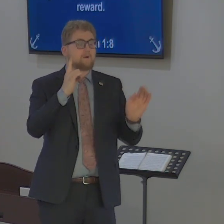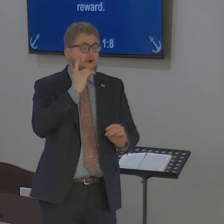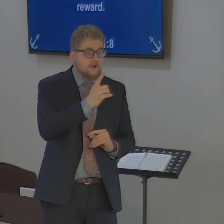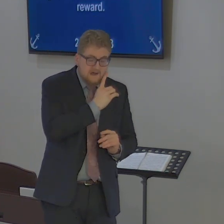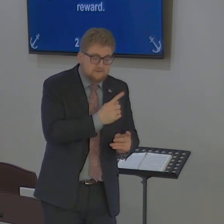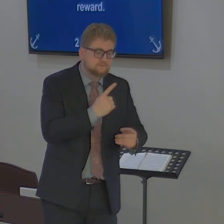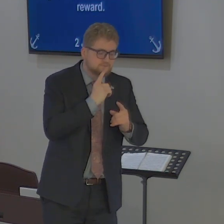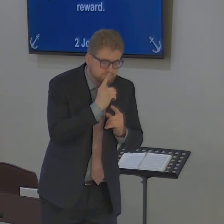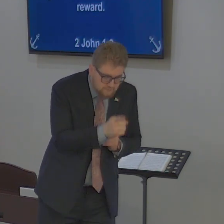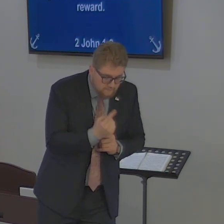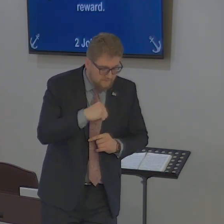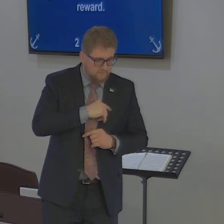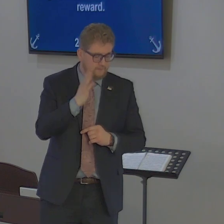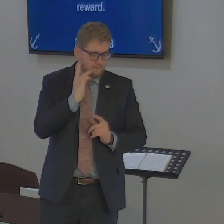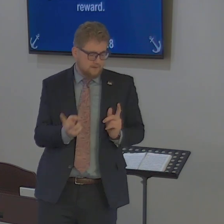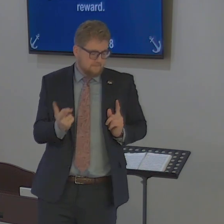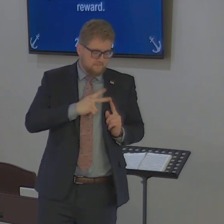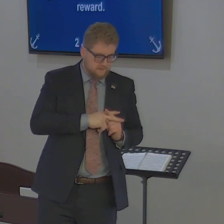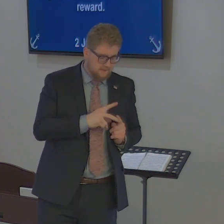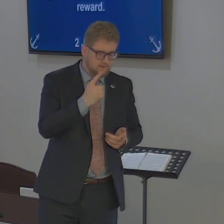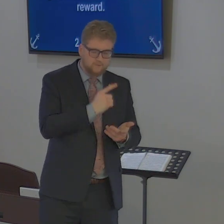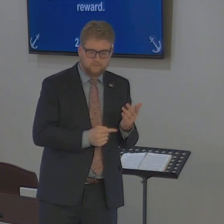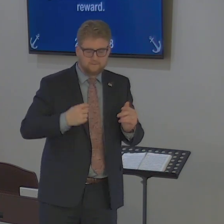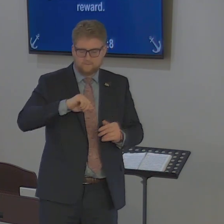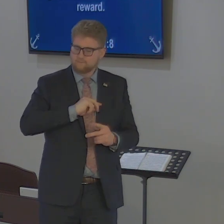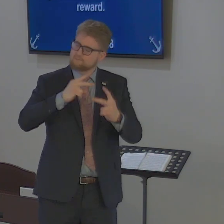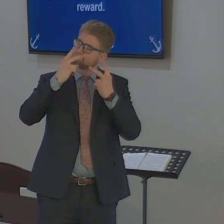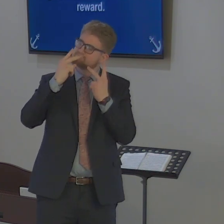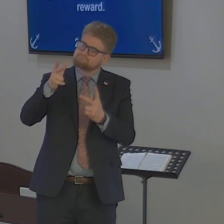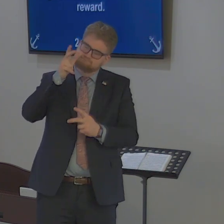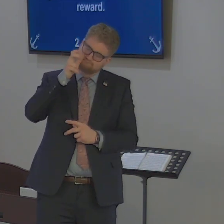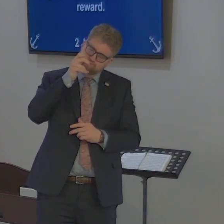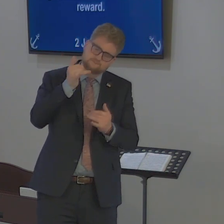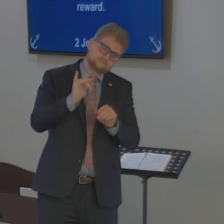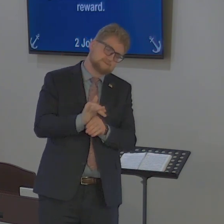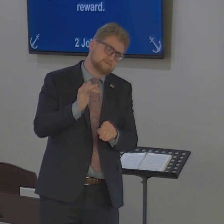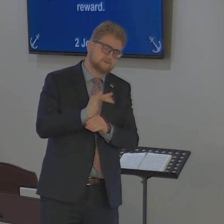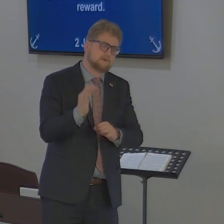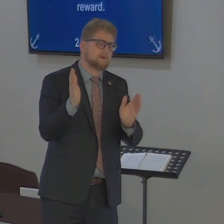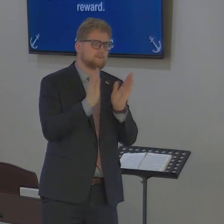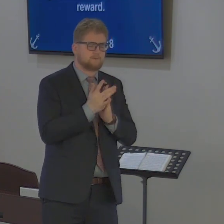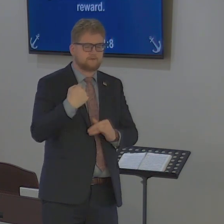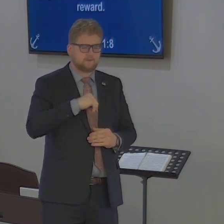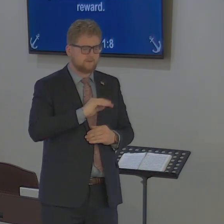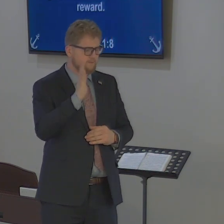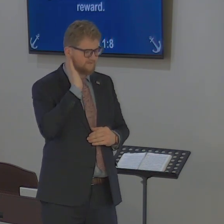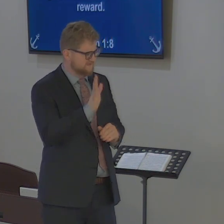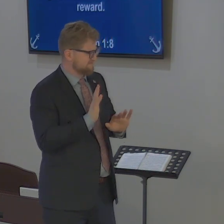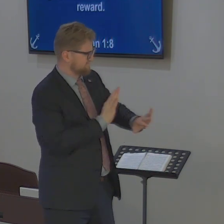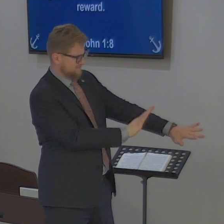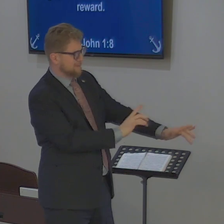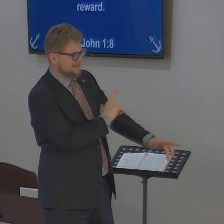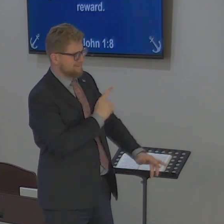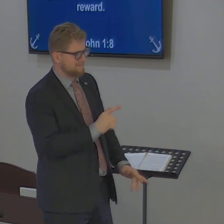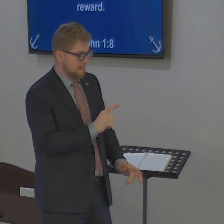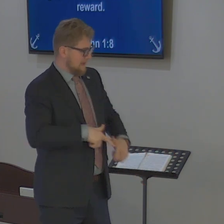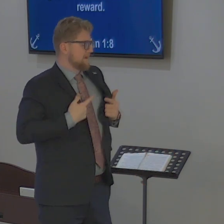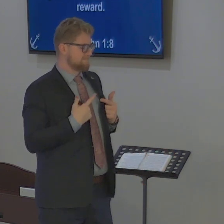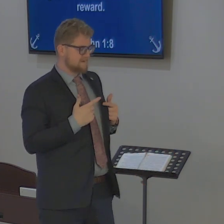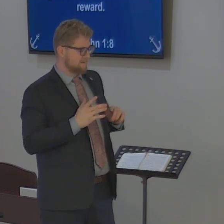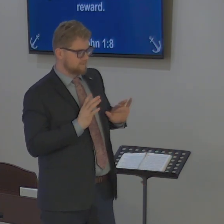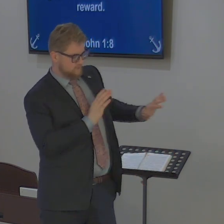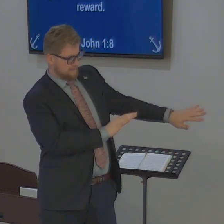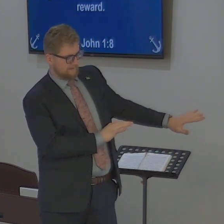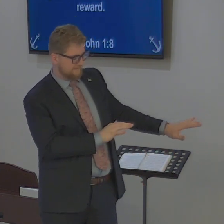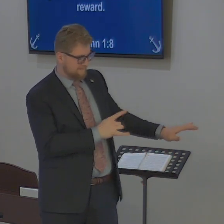be able to make application to what we see and hear tonight, Lord. Help us just to put away life, just to put away the thoughts